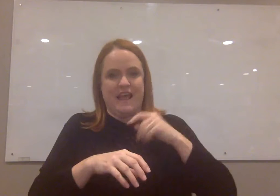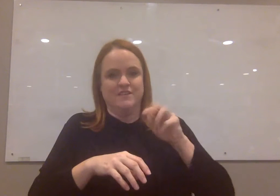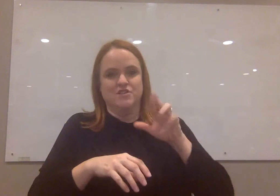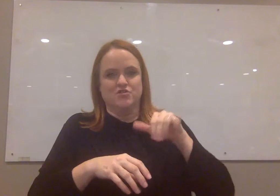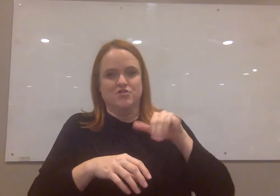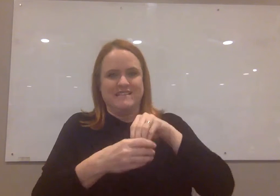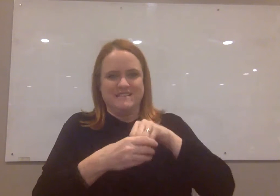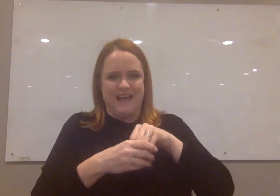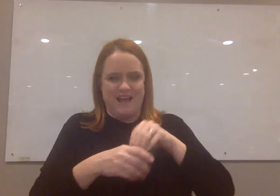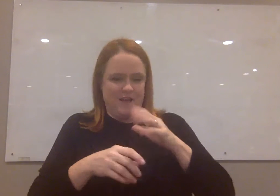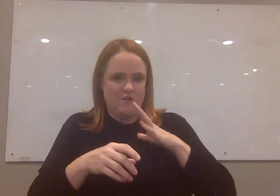tries you have.